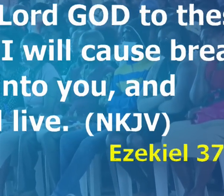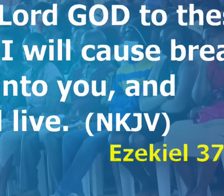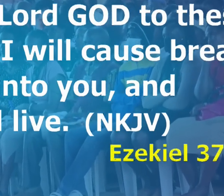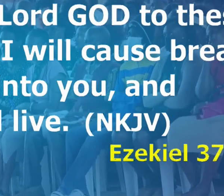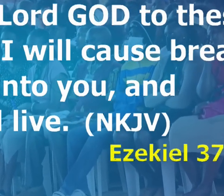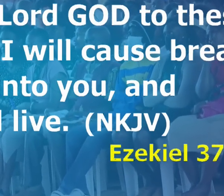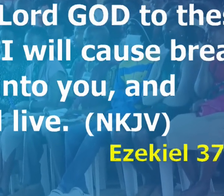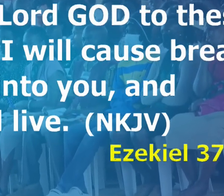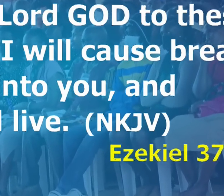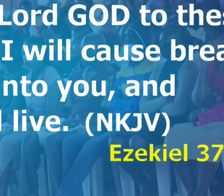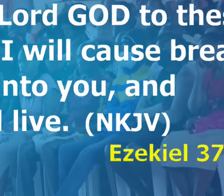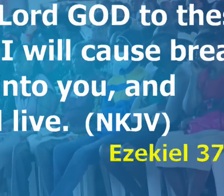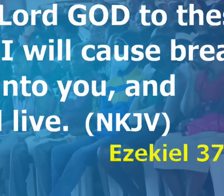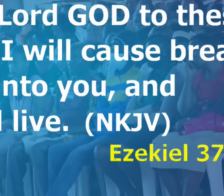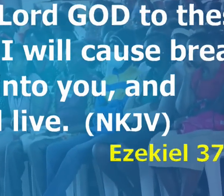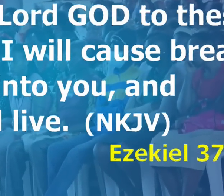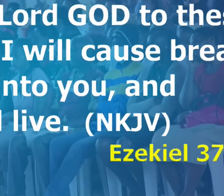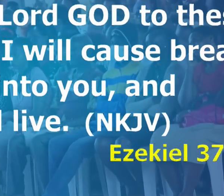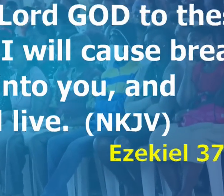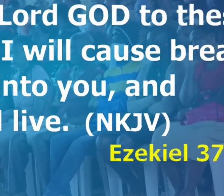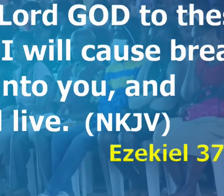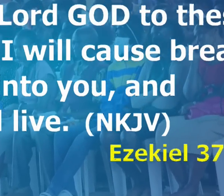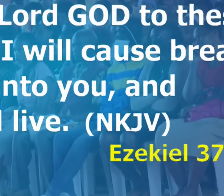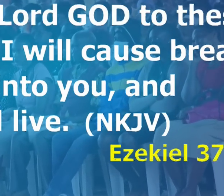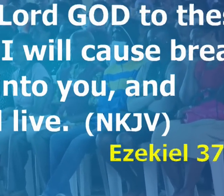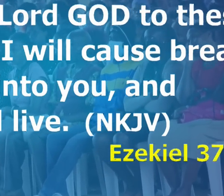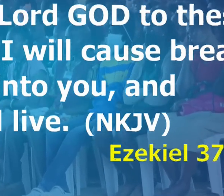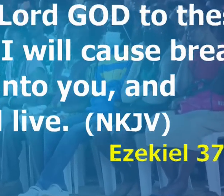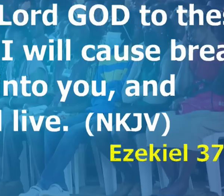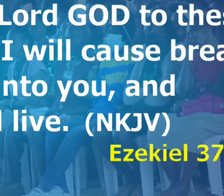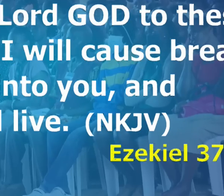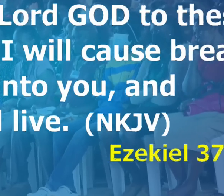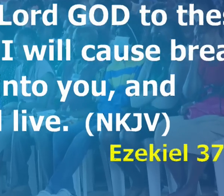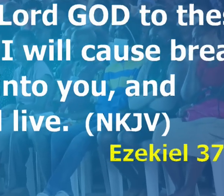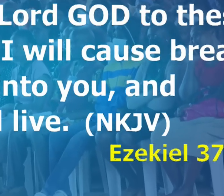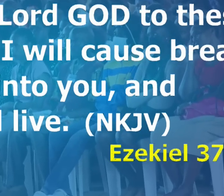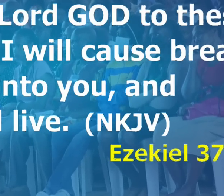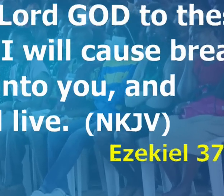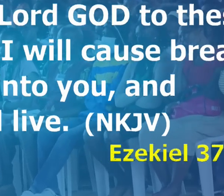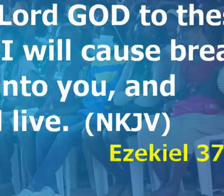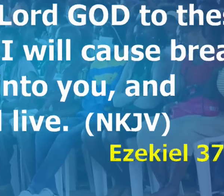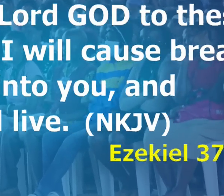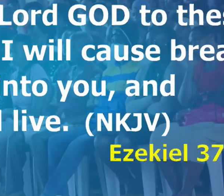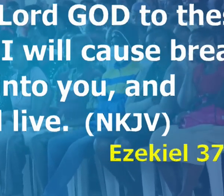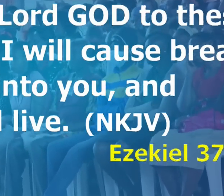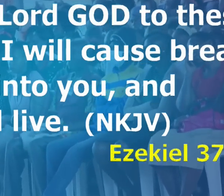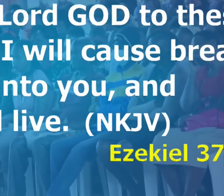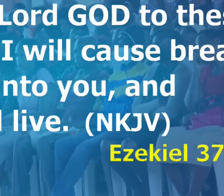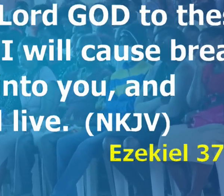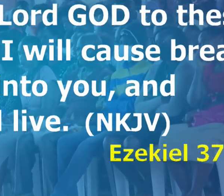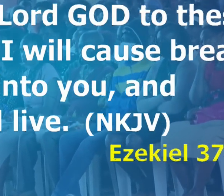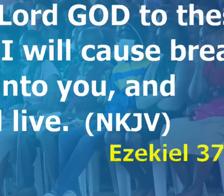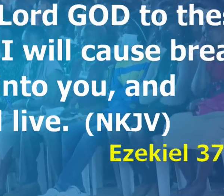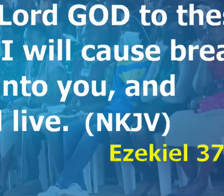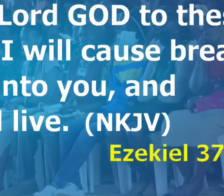Thus says the Lord God to these bones, surely I will cause breath to enter into